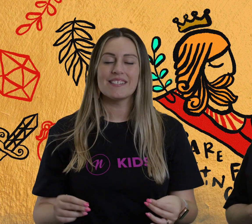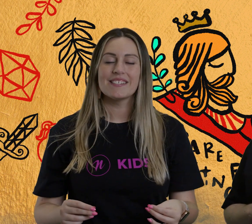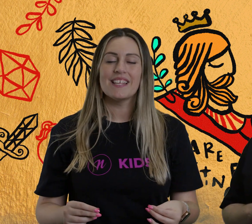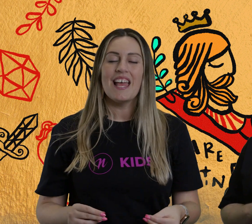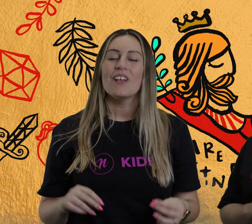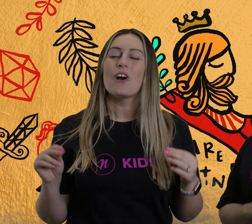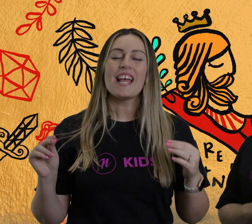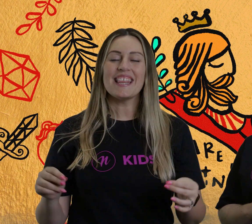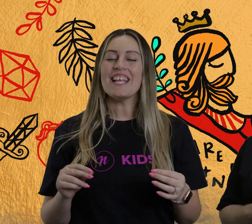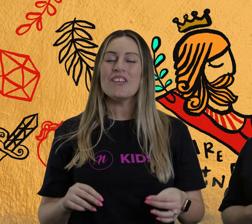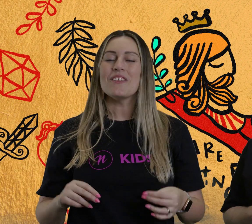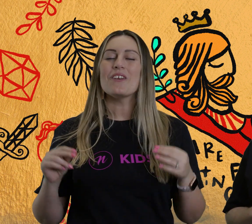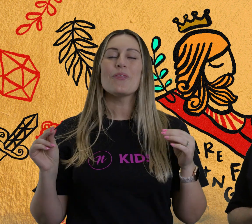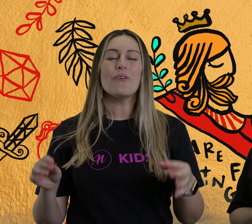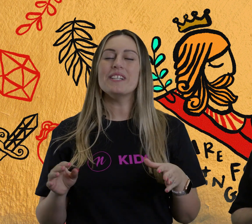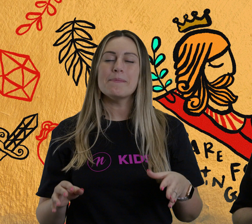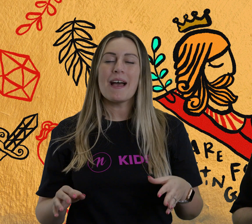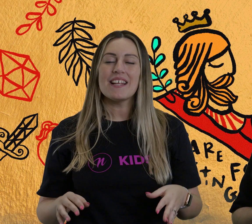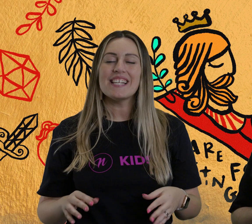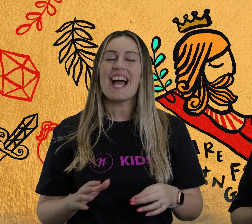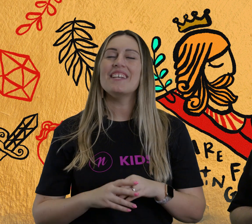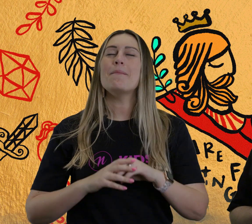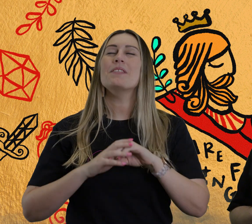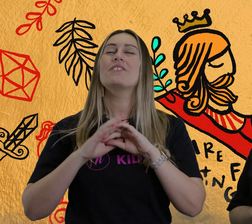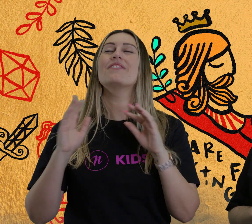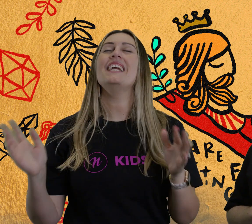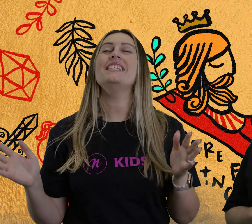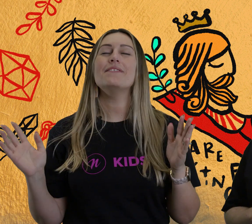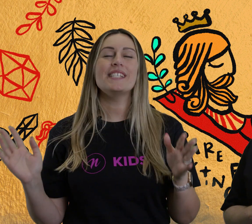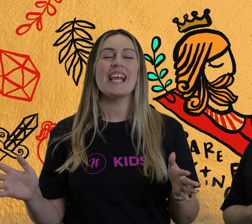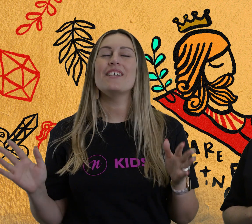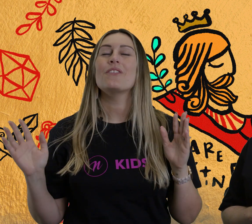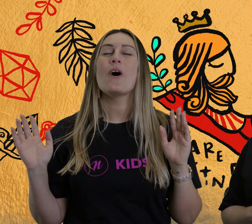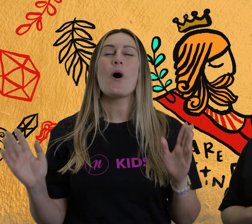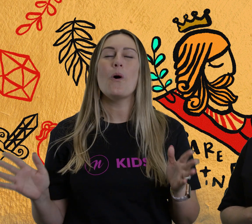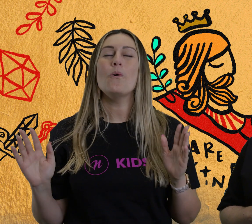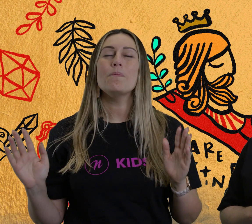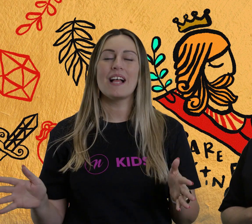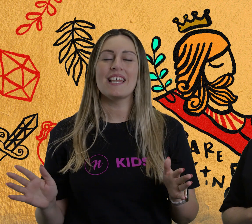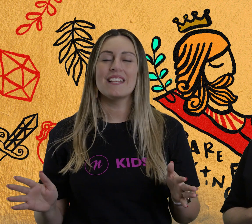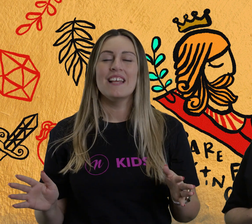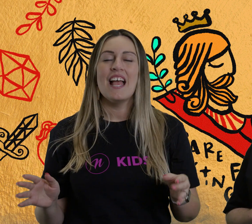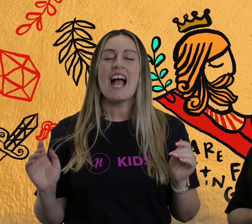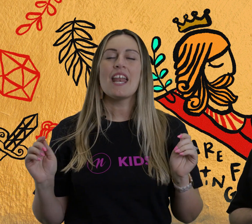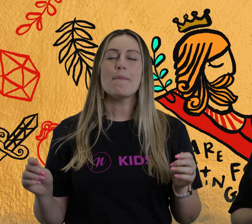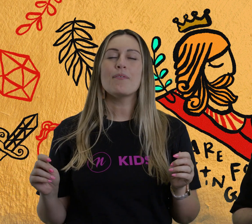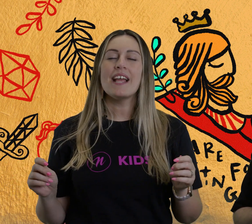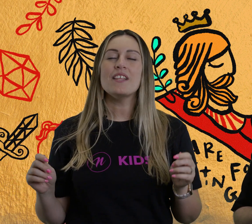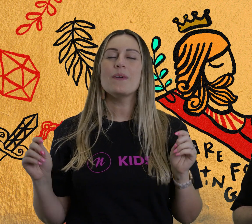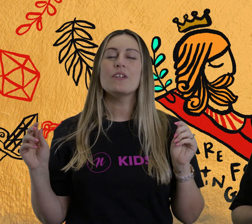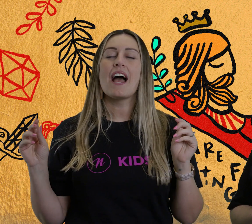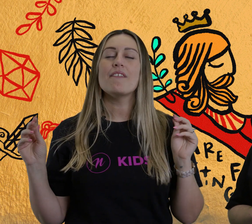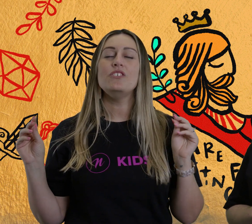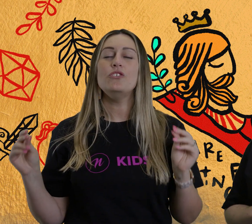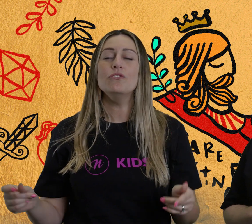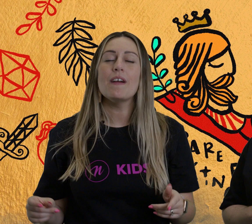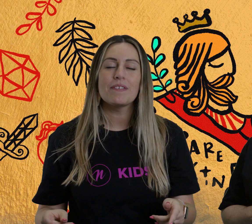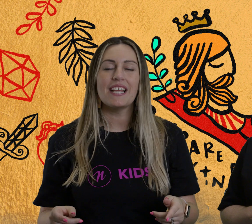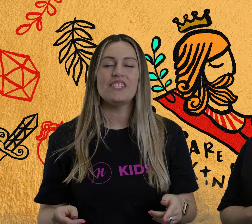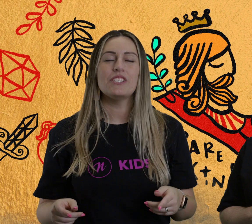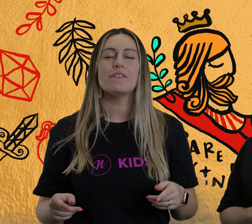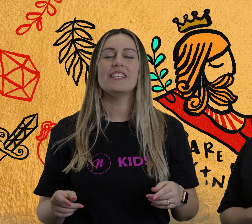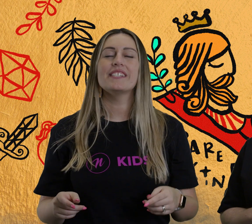with us. God, I thank you that your thoughts about us outnumber the grains of sand on the whole planet. And I pray that we could have a